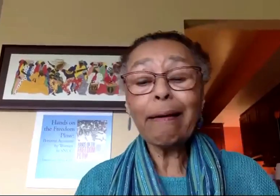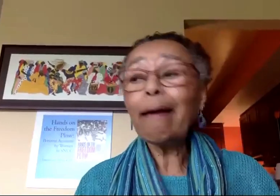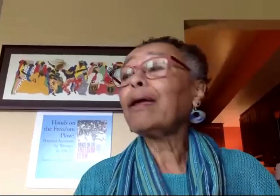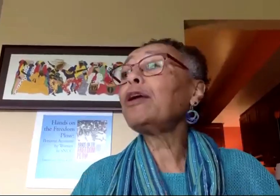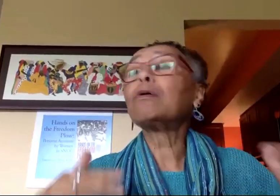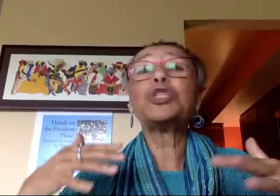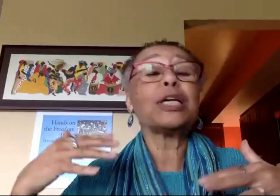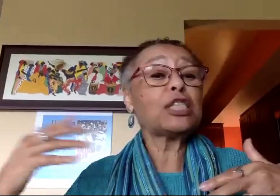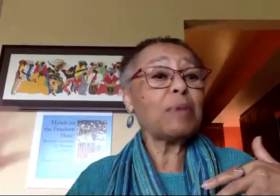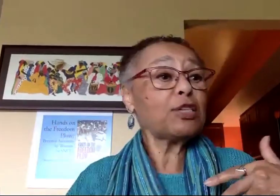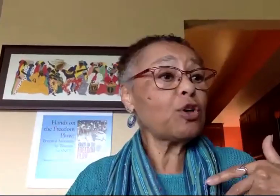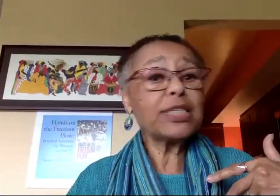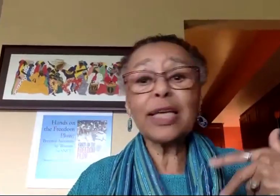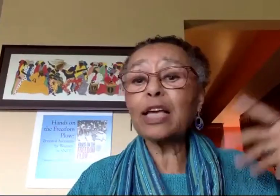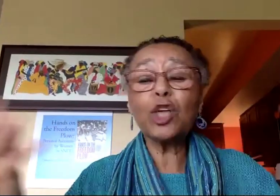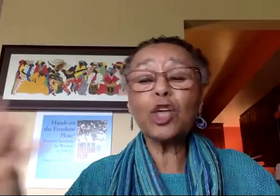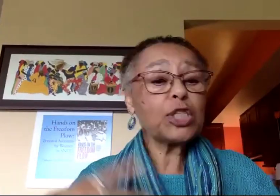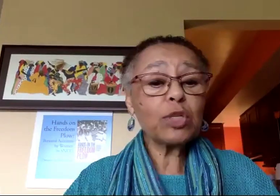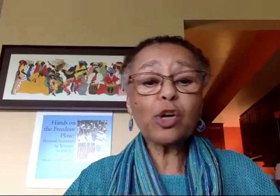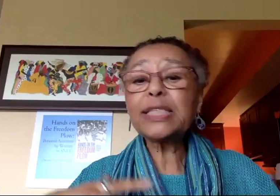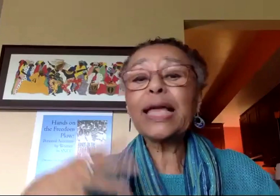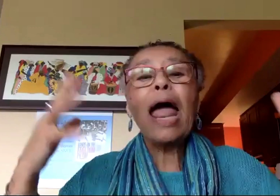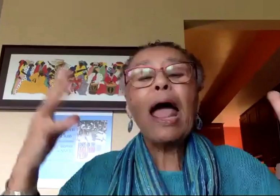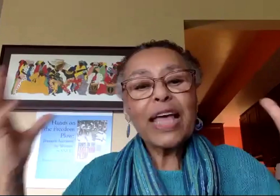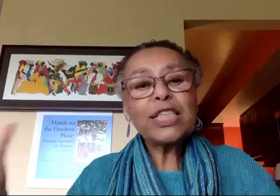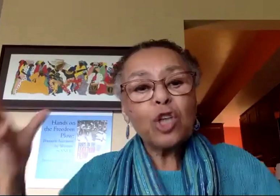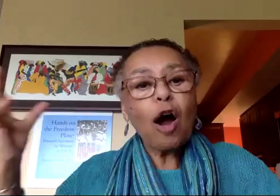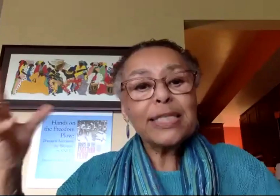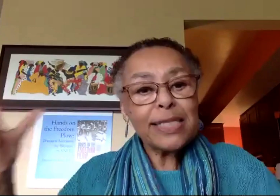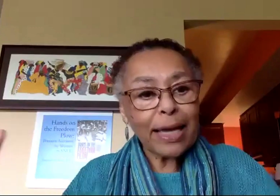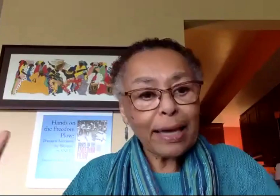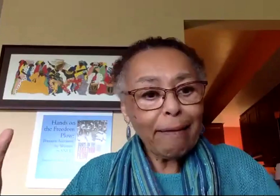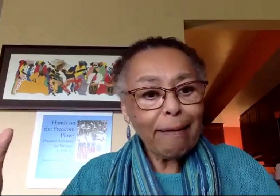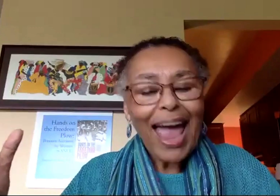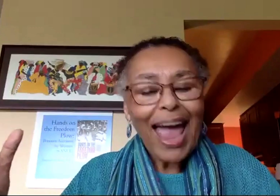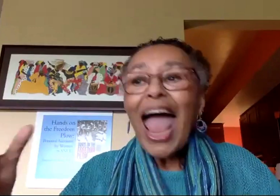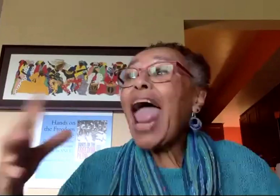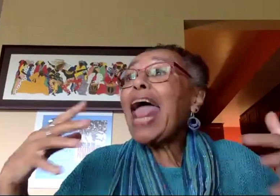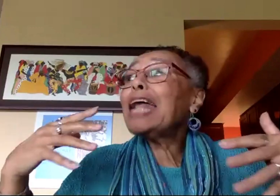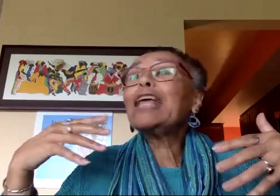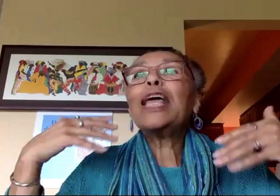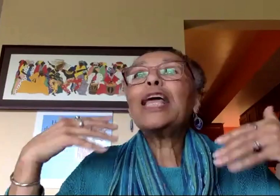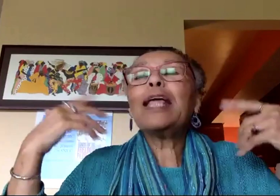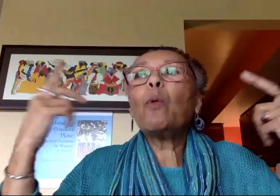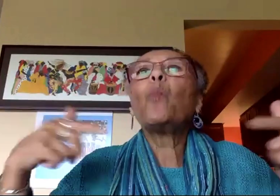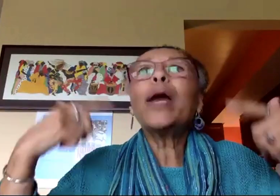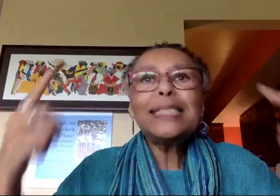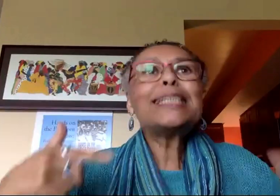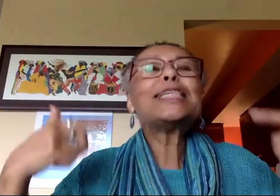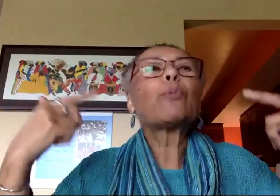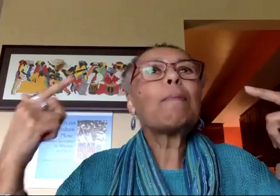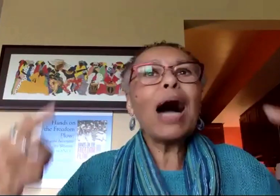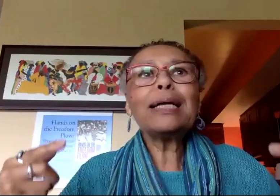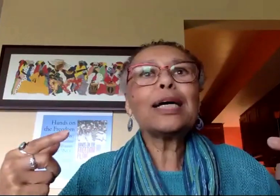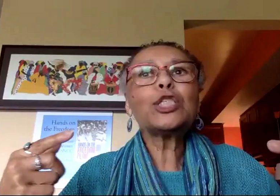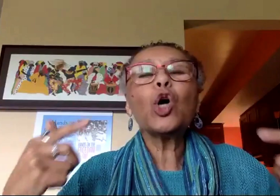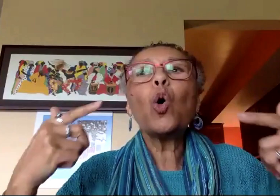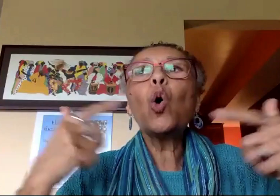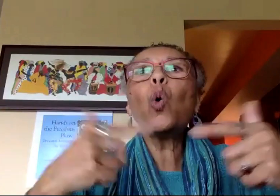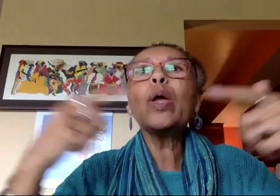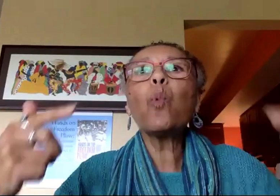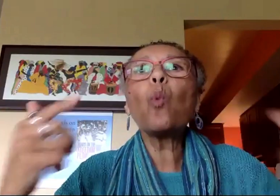suddenly, Gene Smith starts singing, so-and-so starts singing. They start singing. And what it did is it reminded